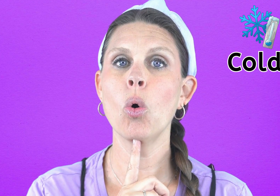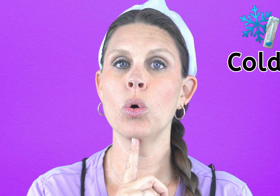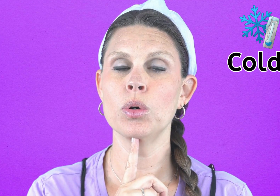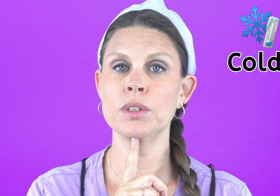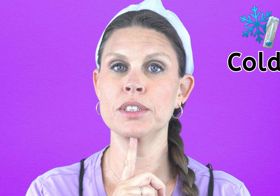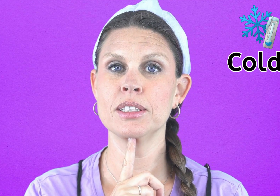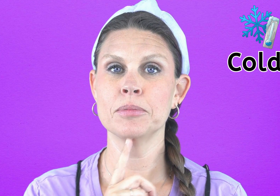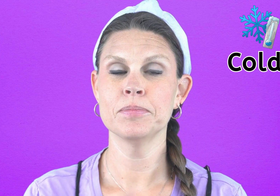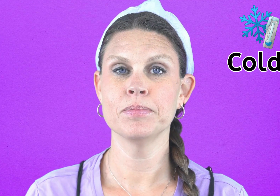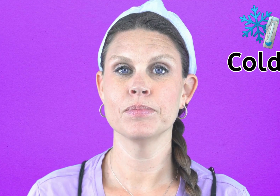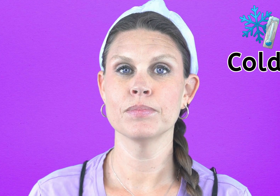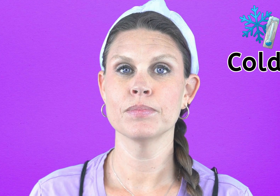cold,